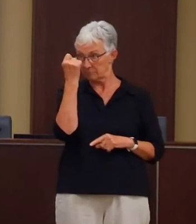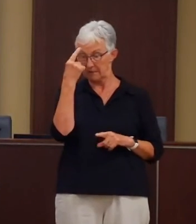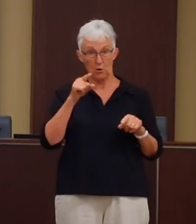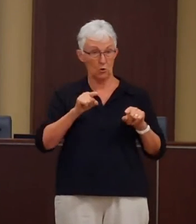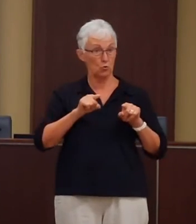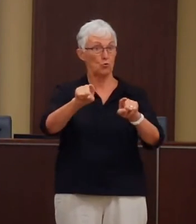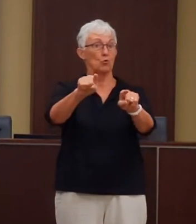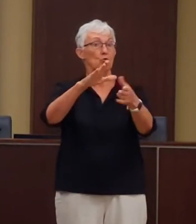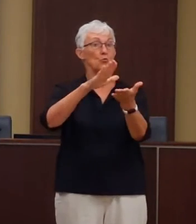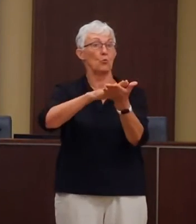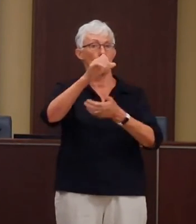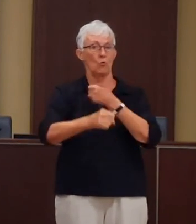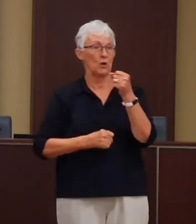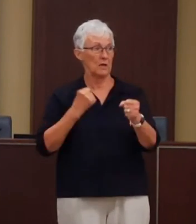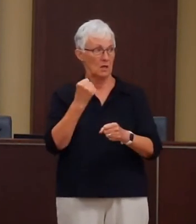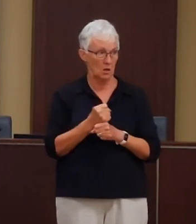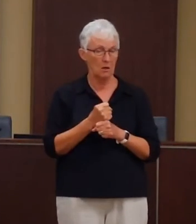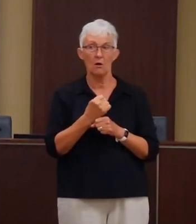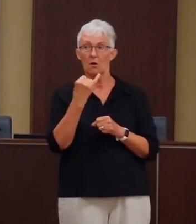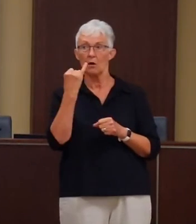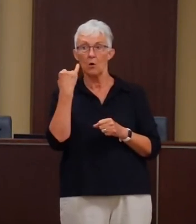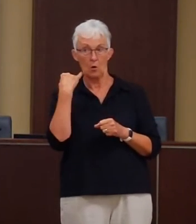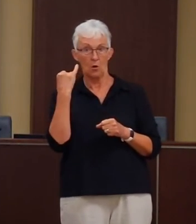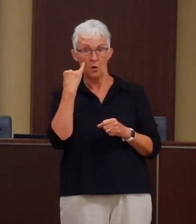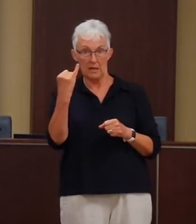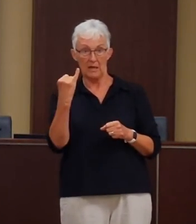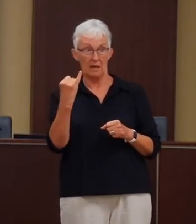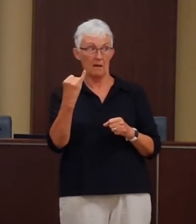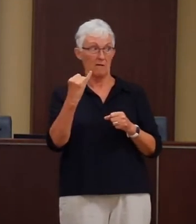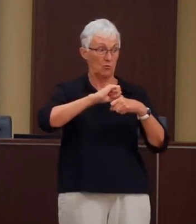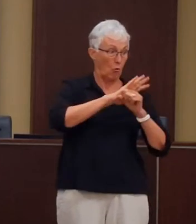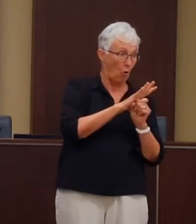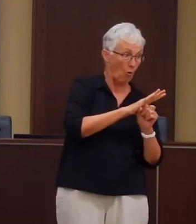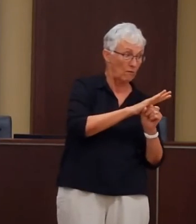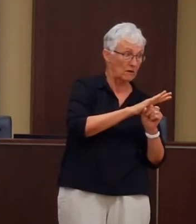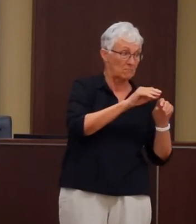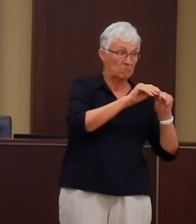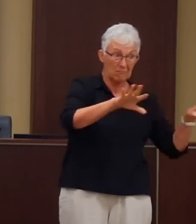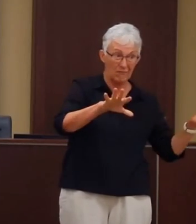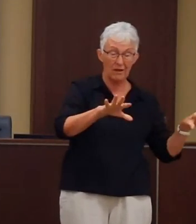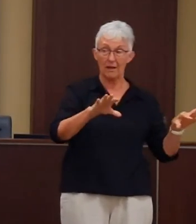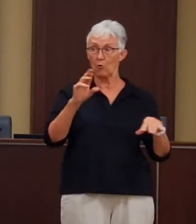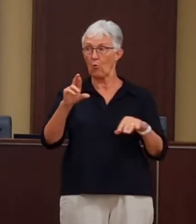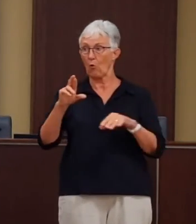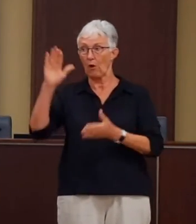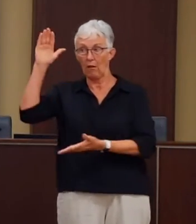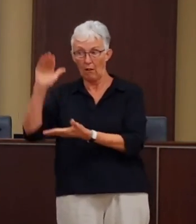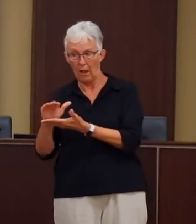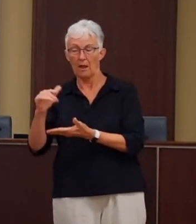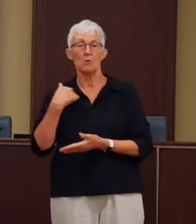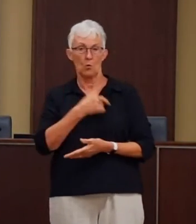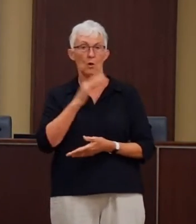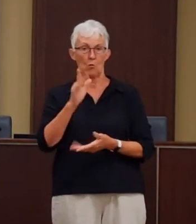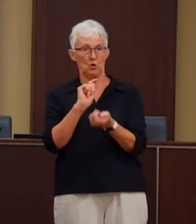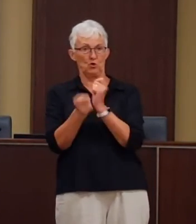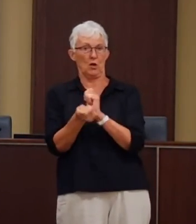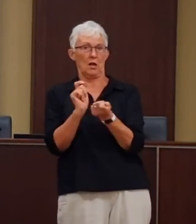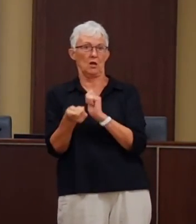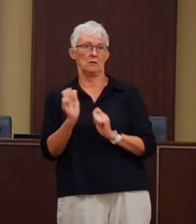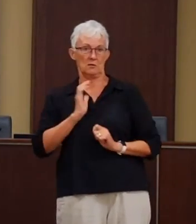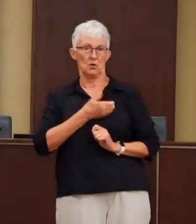or as new information becomes available. We will continue to ask for community feedback on the plan throughout the school